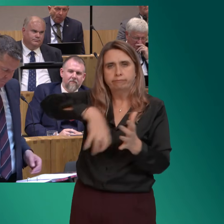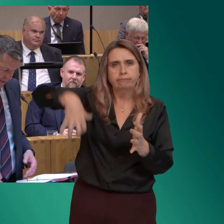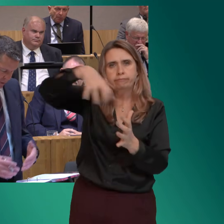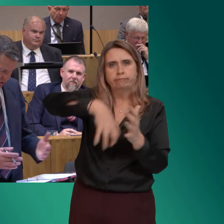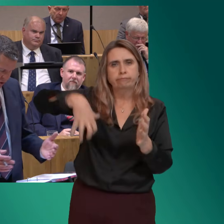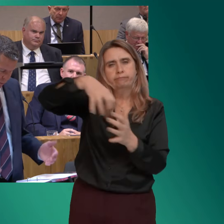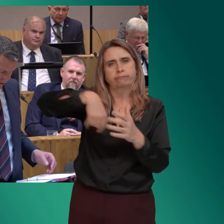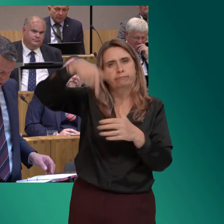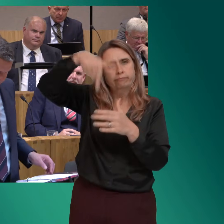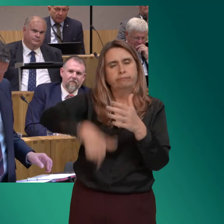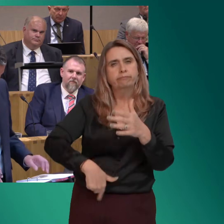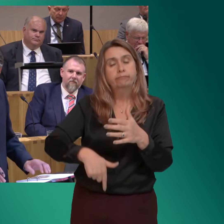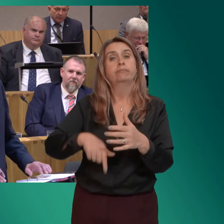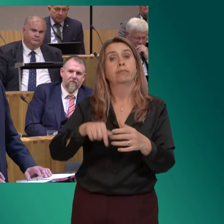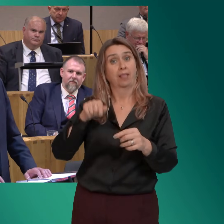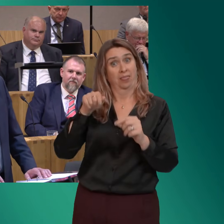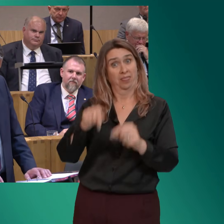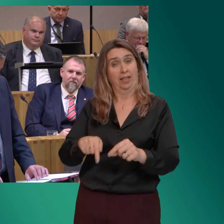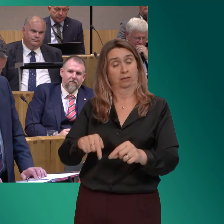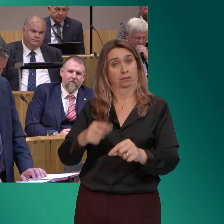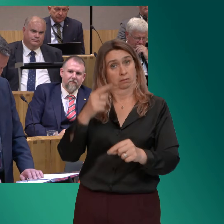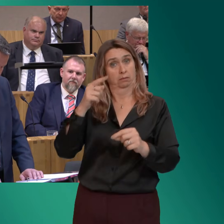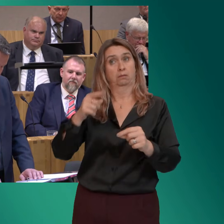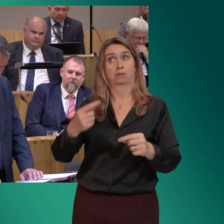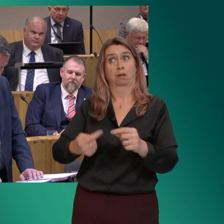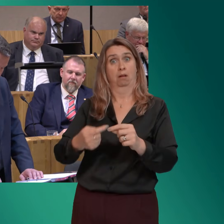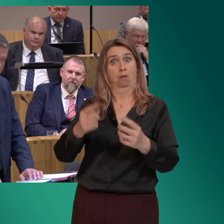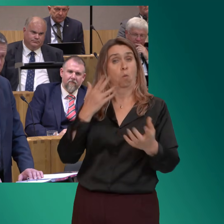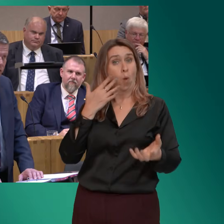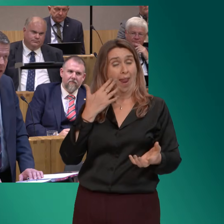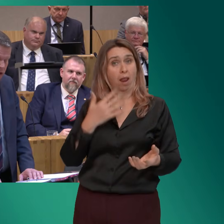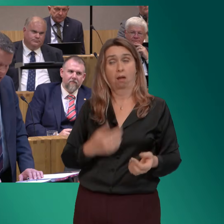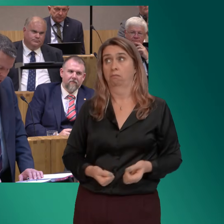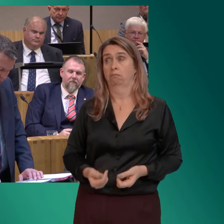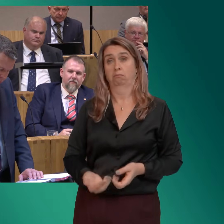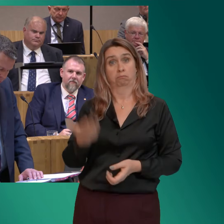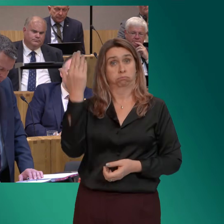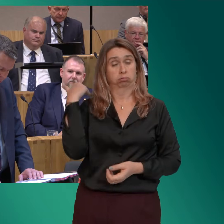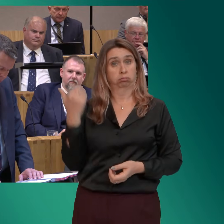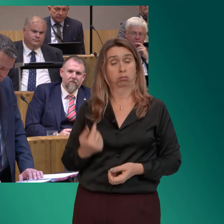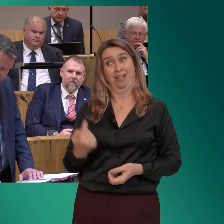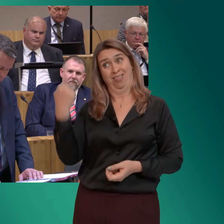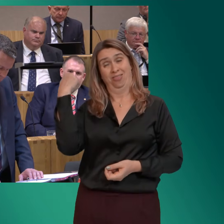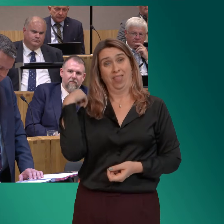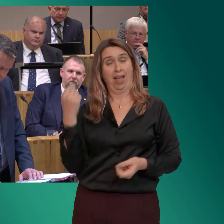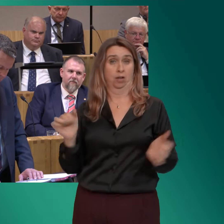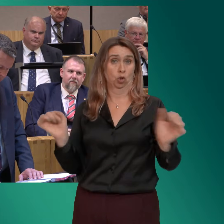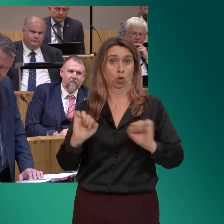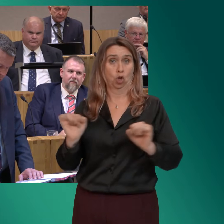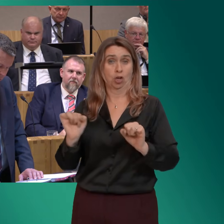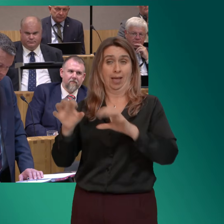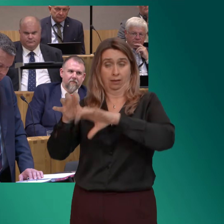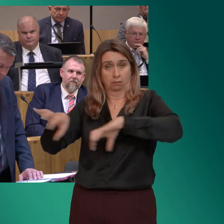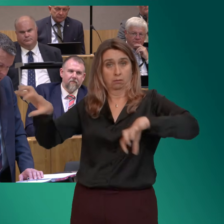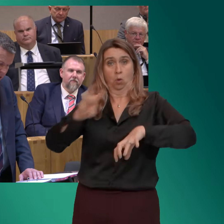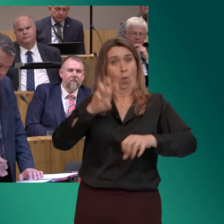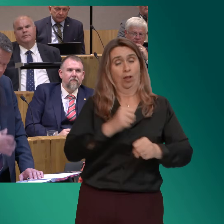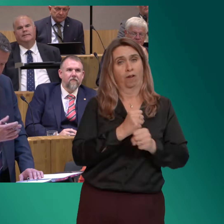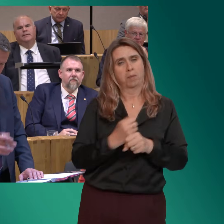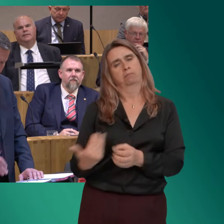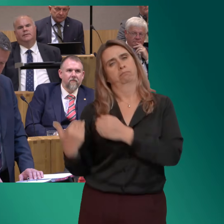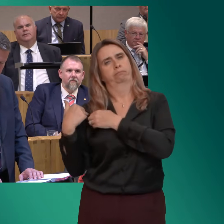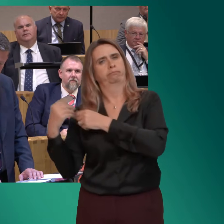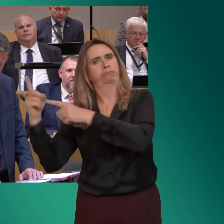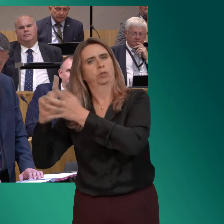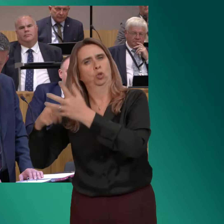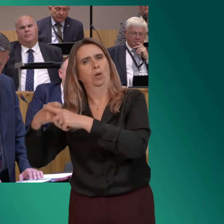predates devolution, so we're clear of the view that it's the UK government that should foot that bill. We'll make the case for that, and as part of